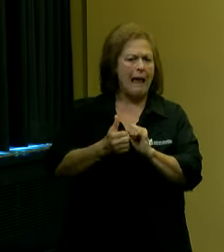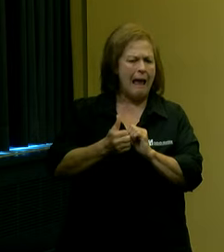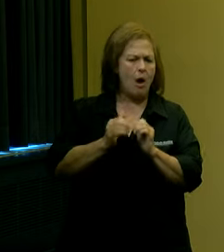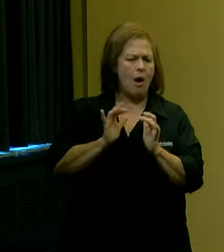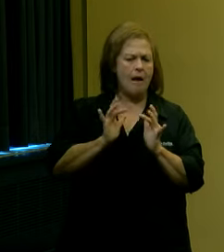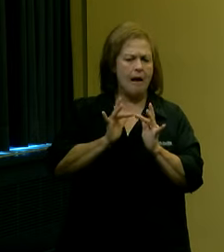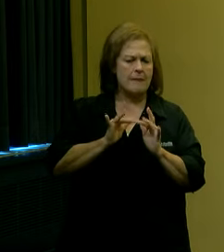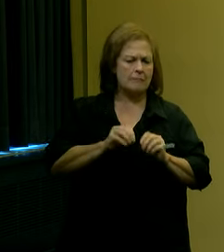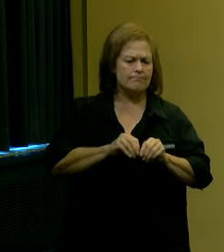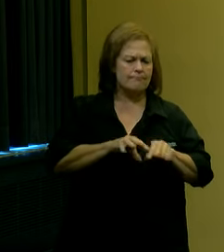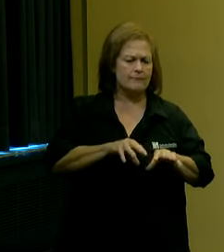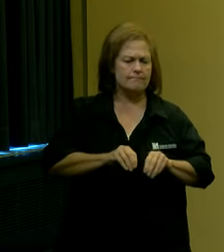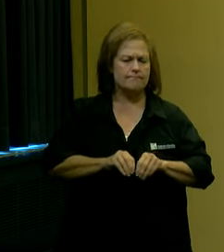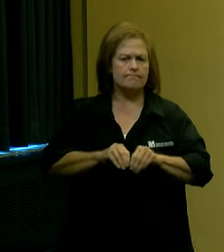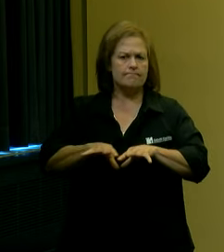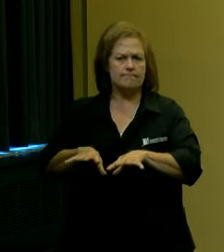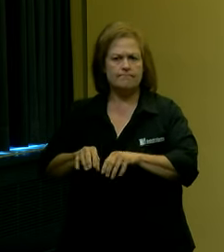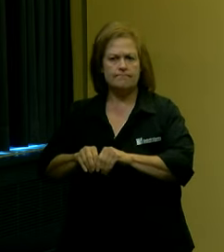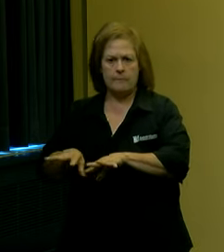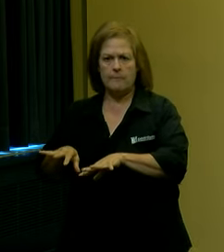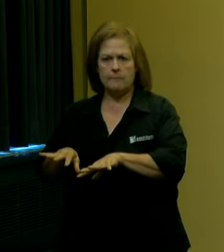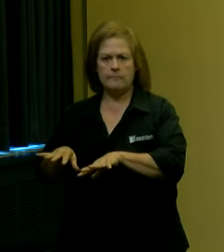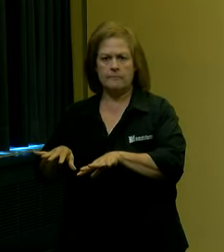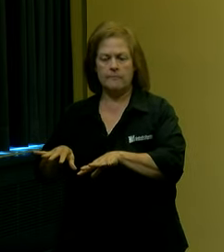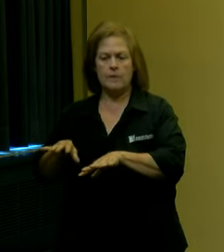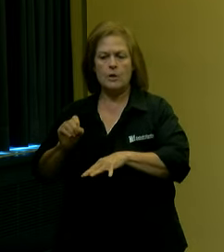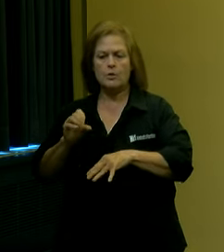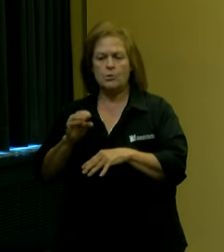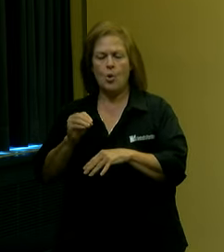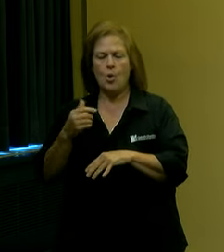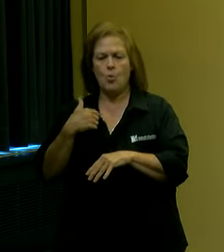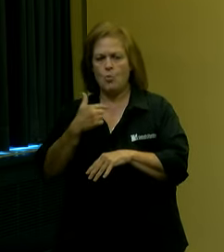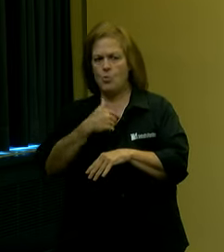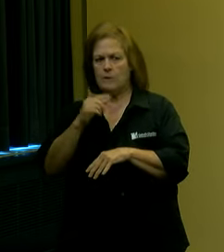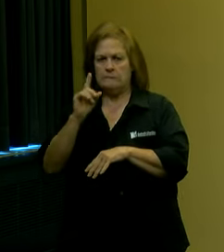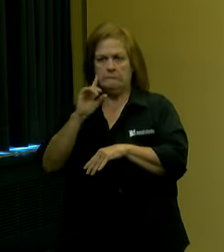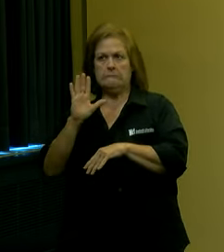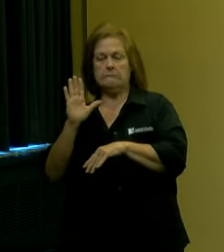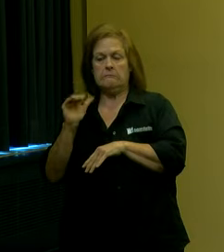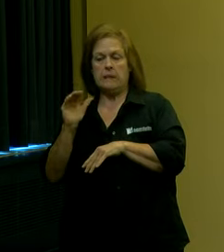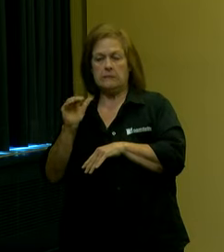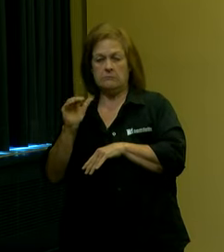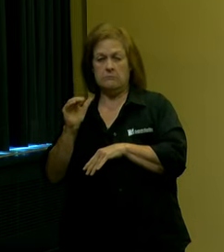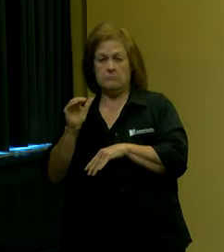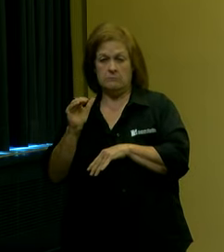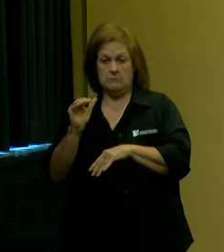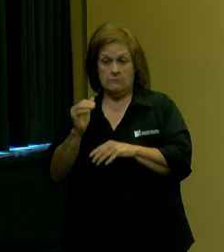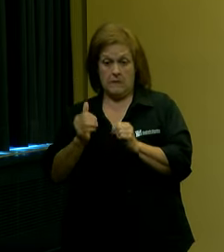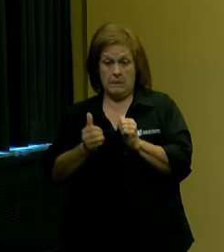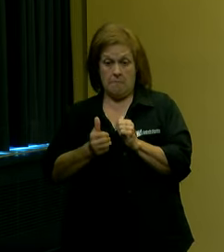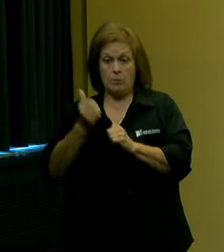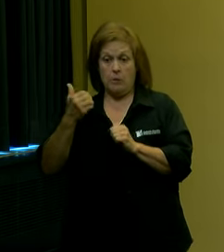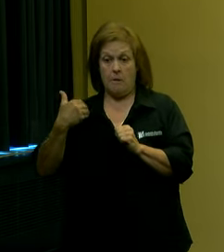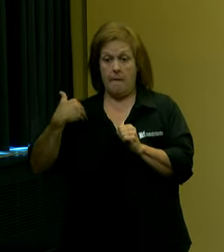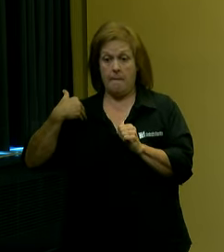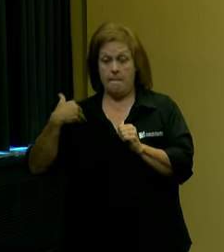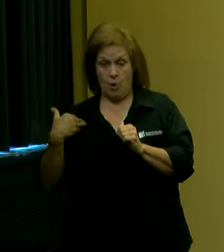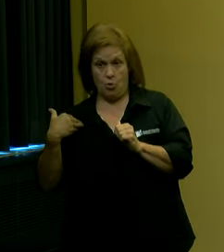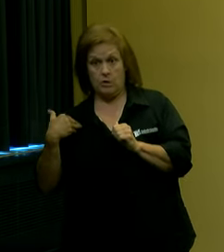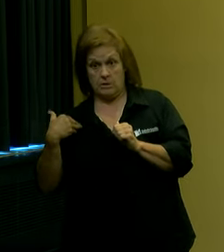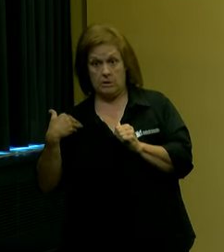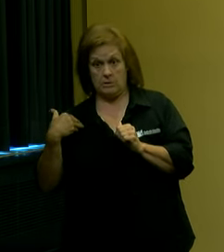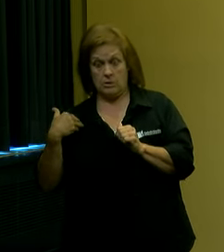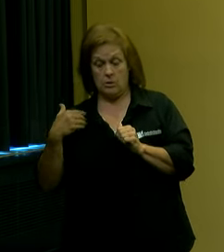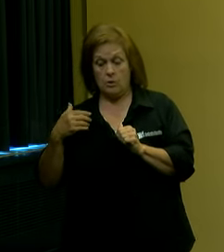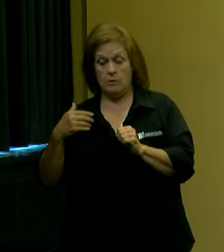tracing in the next several days. And so we anticipate that most of the burden will be on